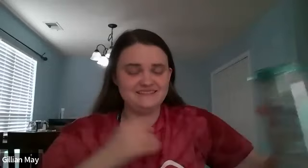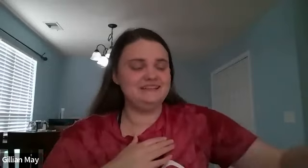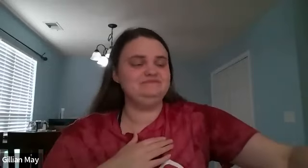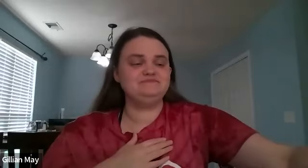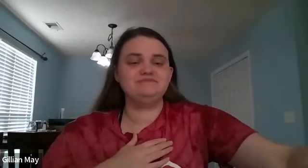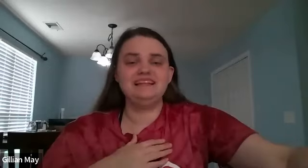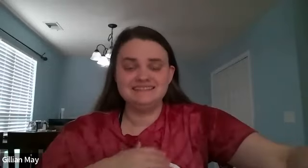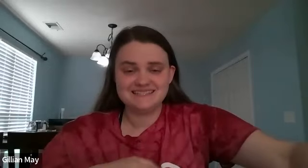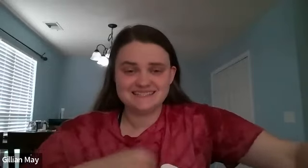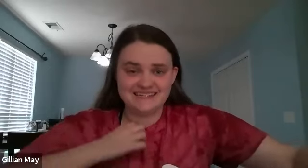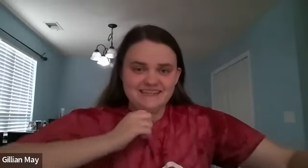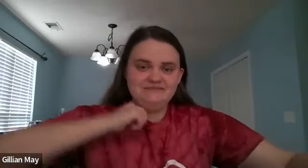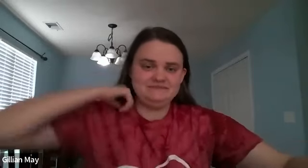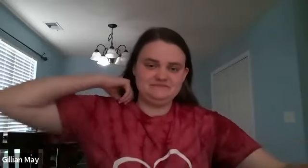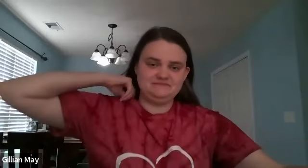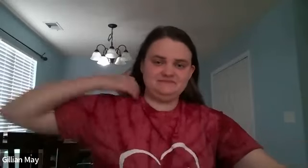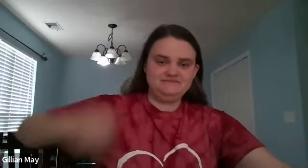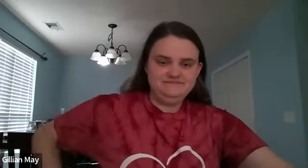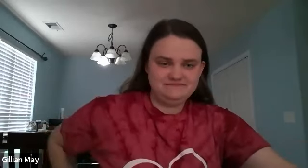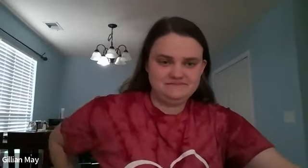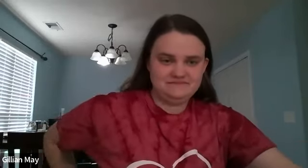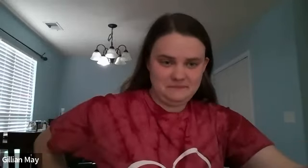Excellent. C.